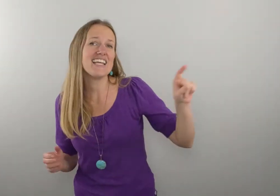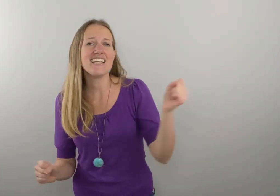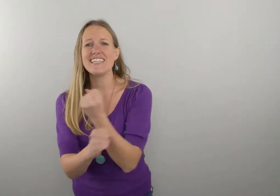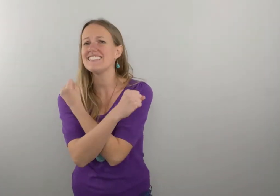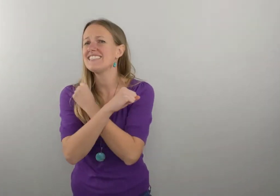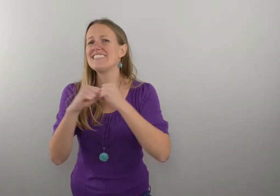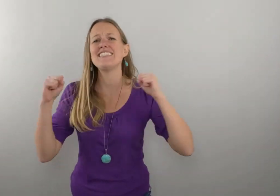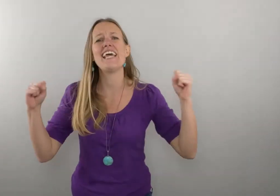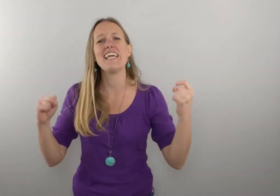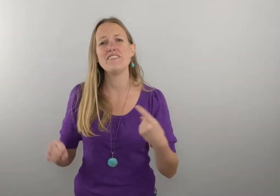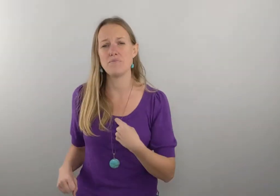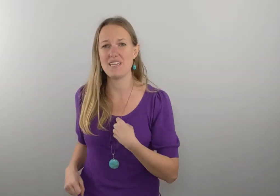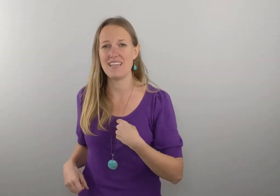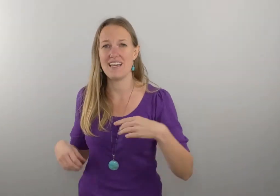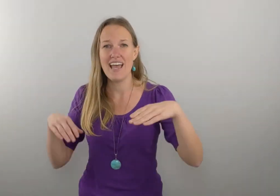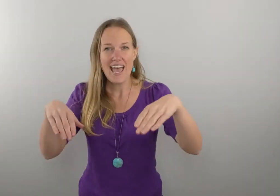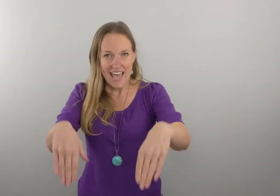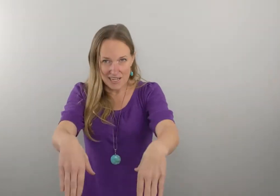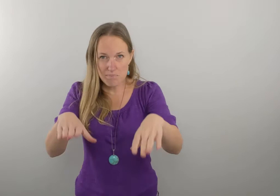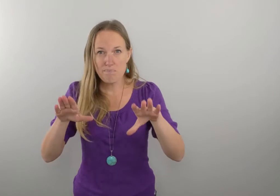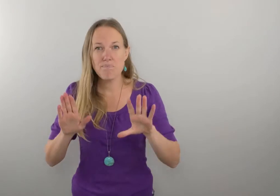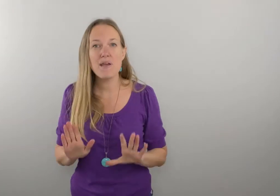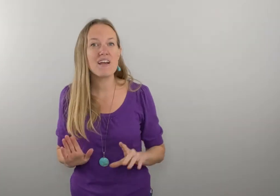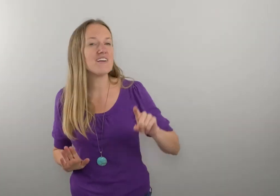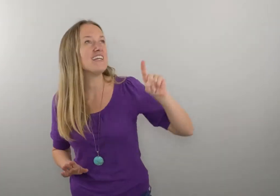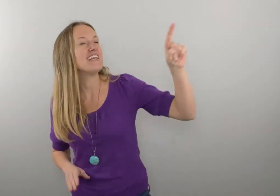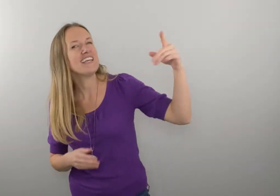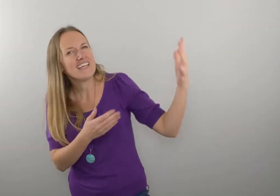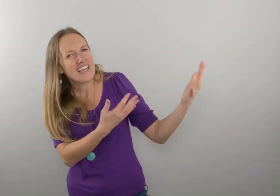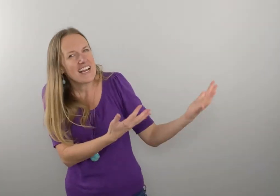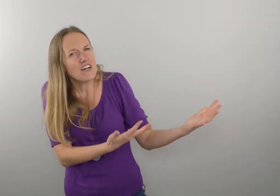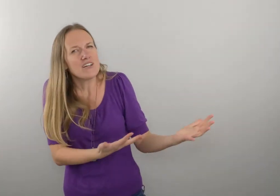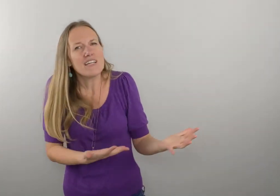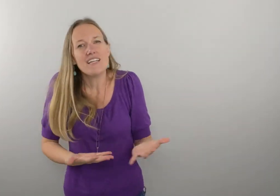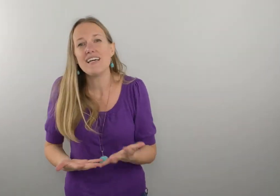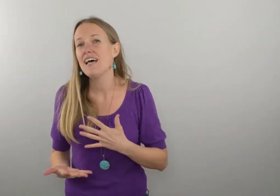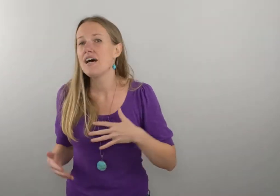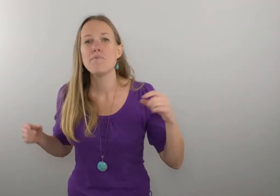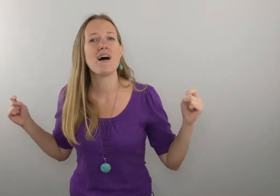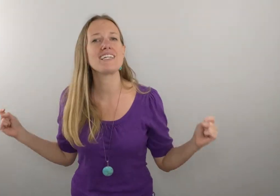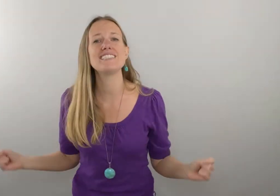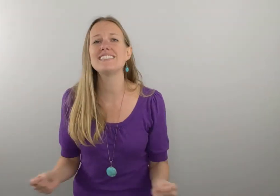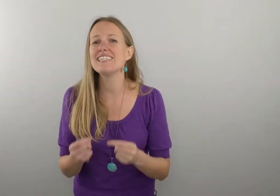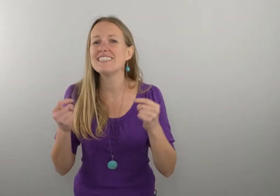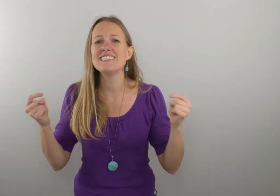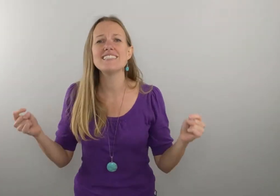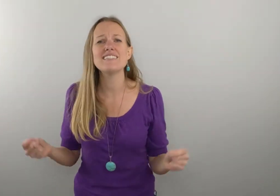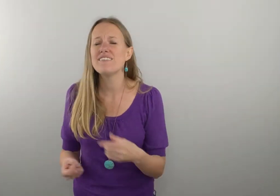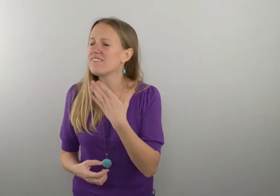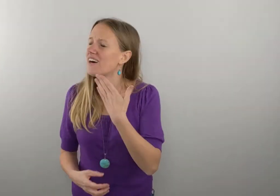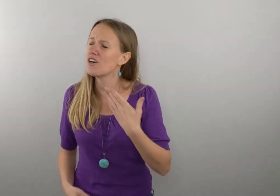he saved me. And buried, he carried my sins far